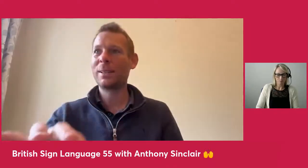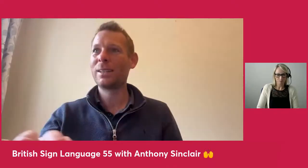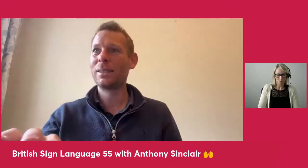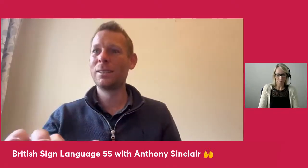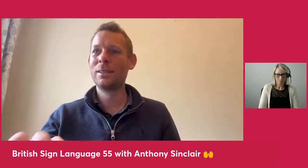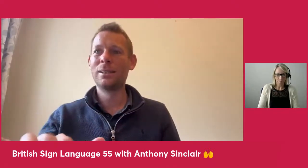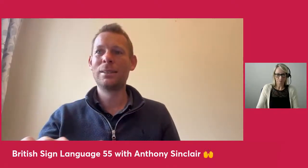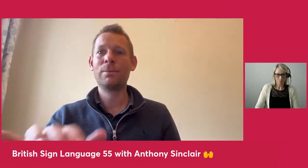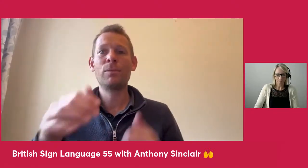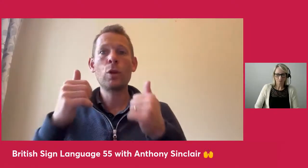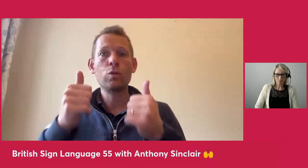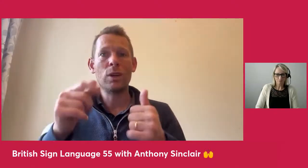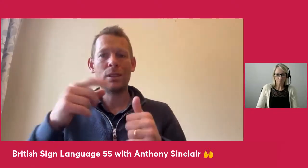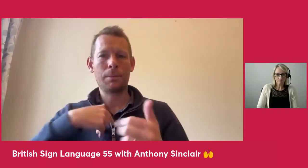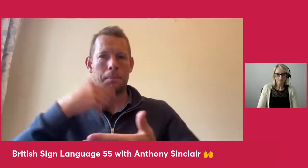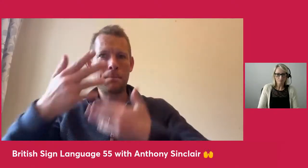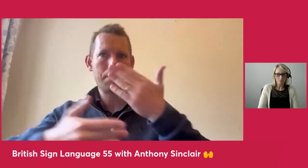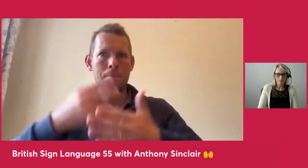soon.